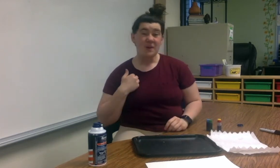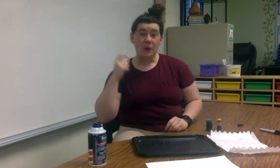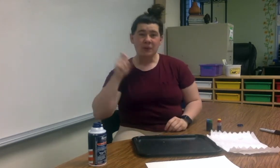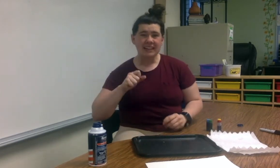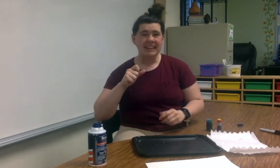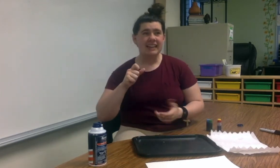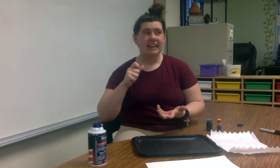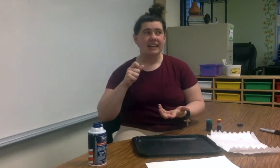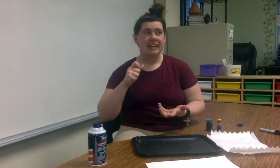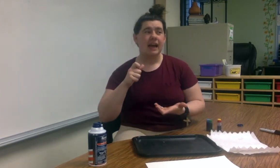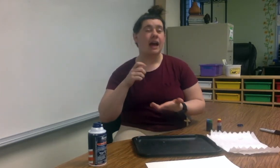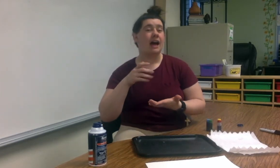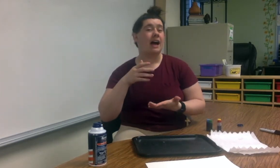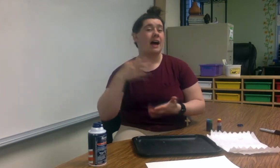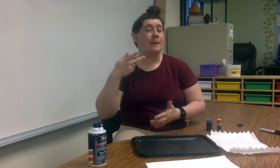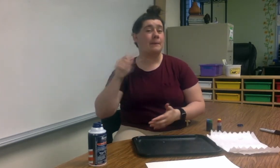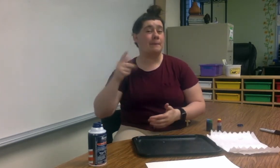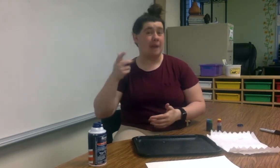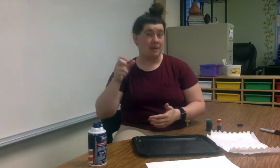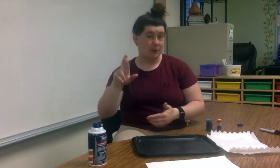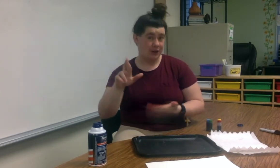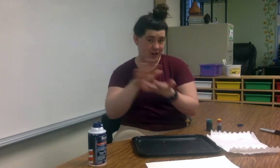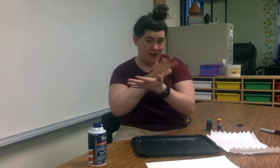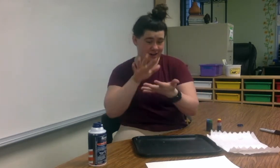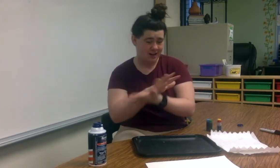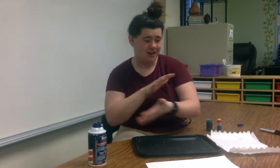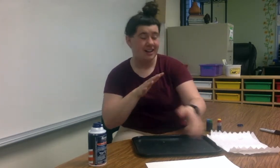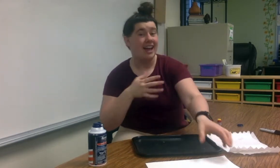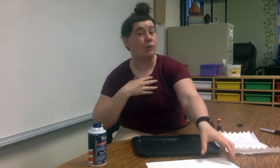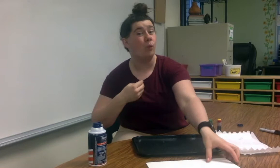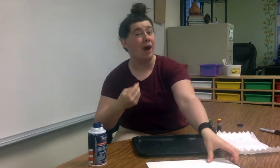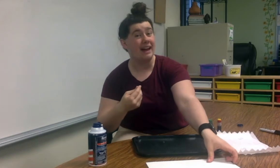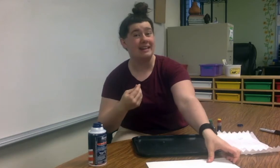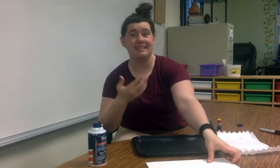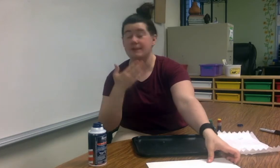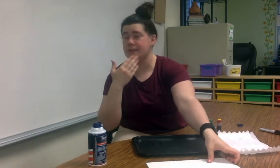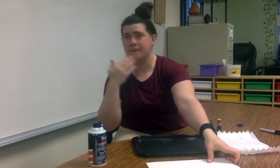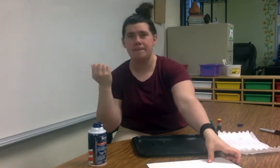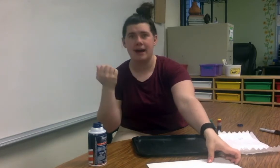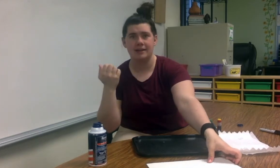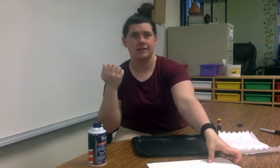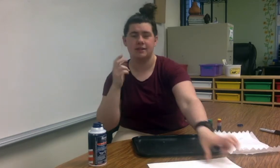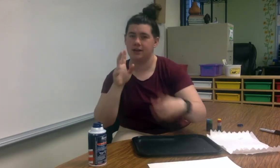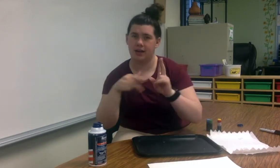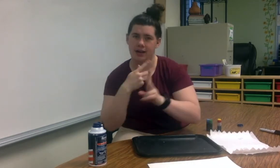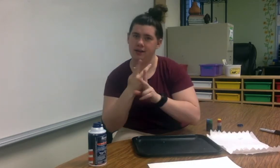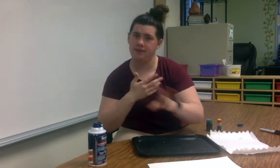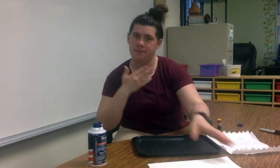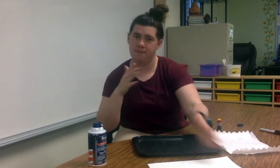We need paper, and white is going to be the best kind of paper.